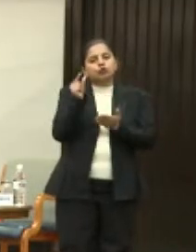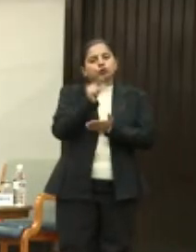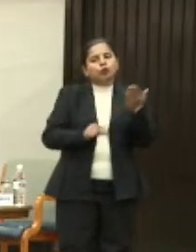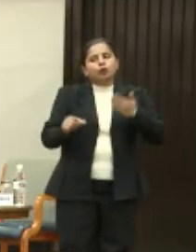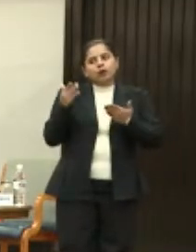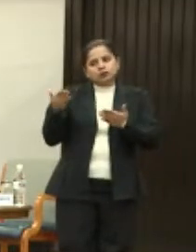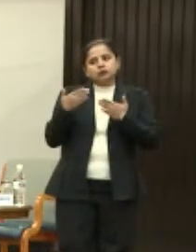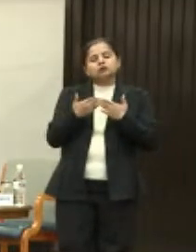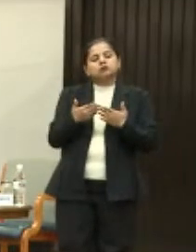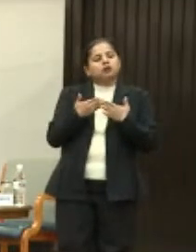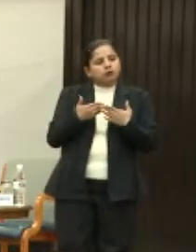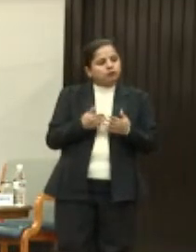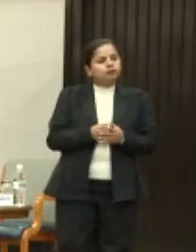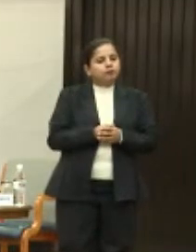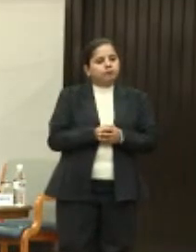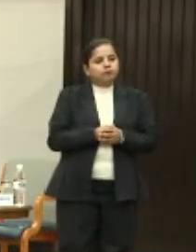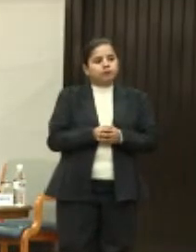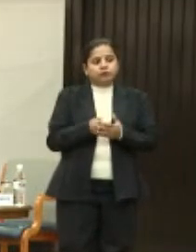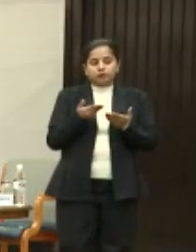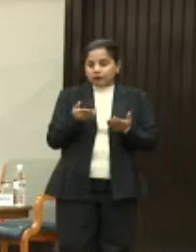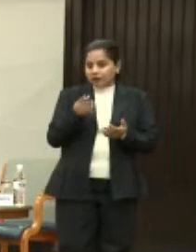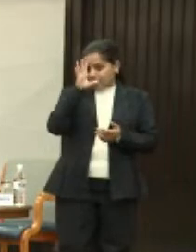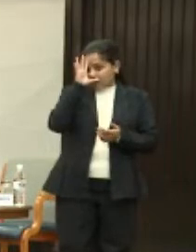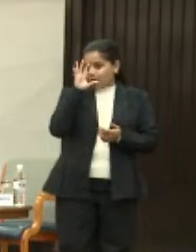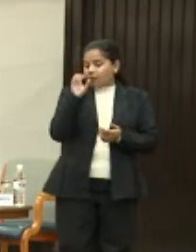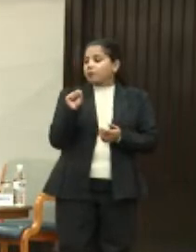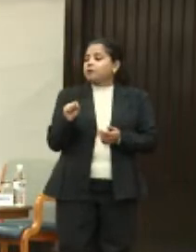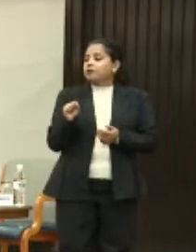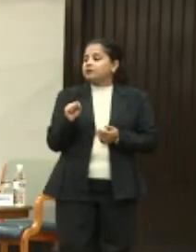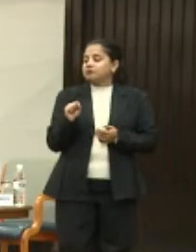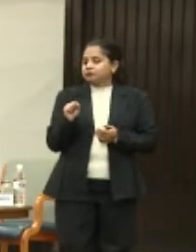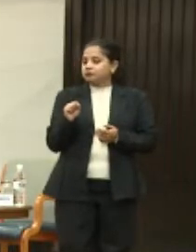Allahabad. So here, remember, mid-80s,